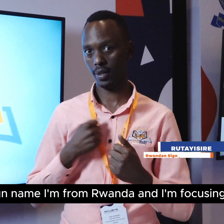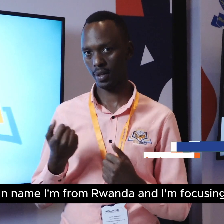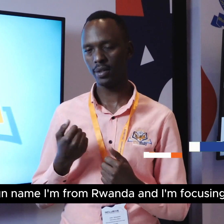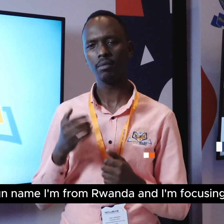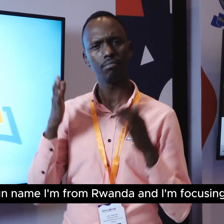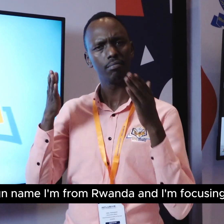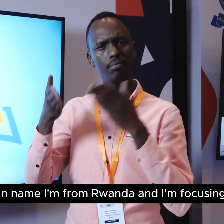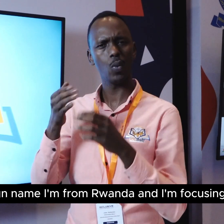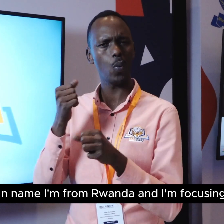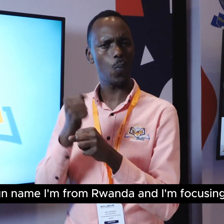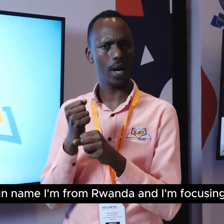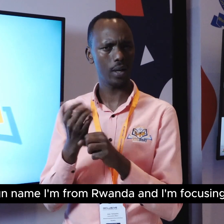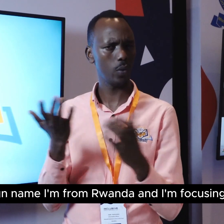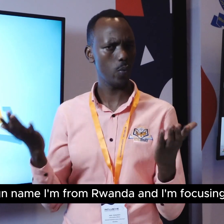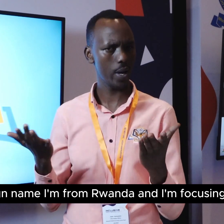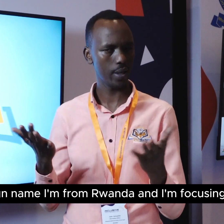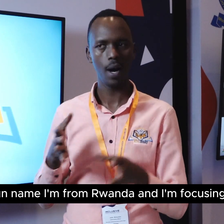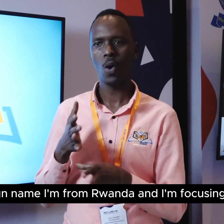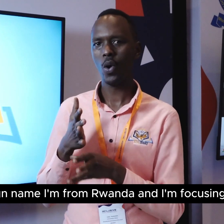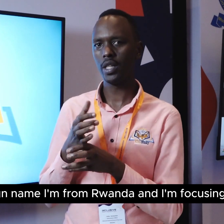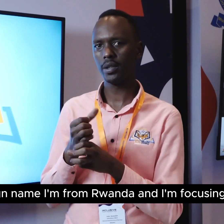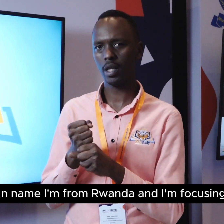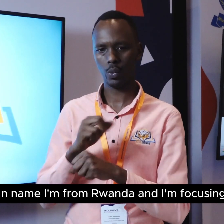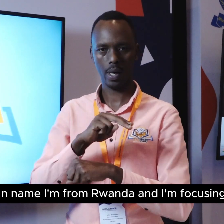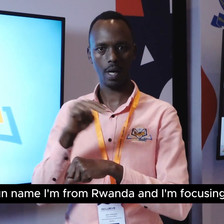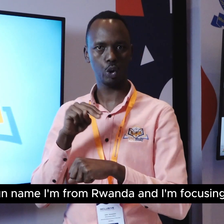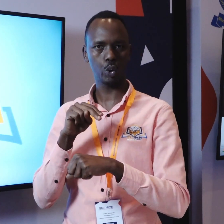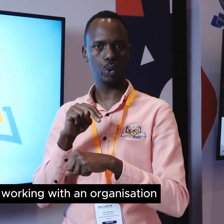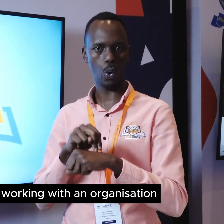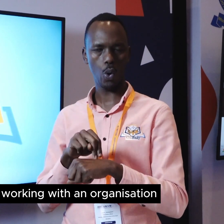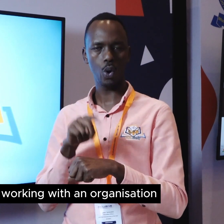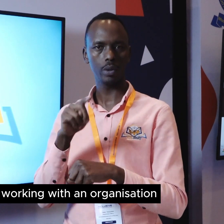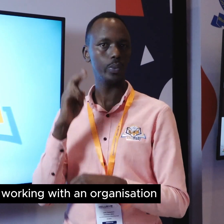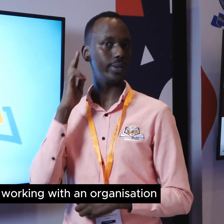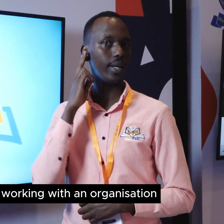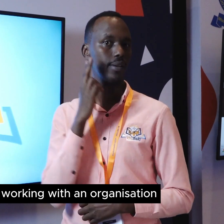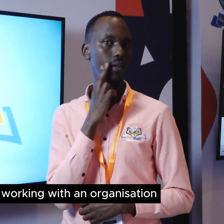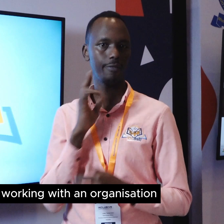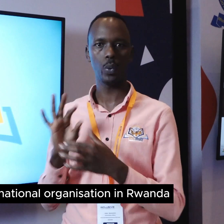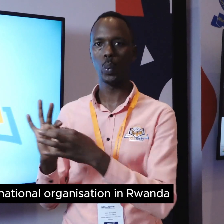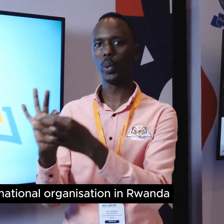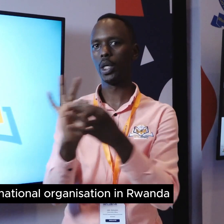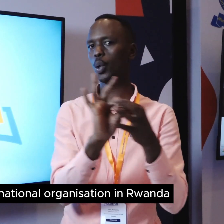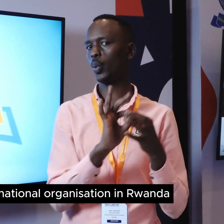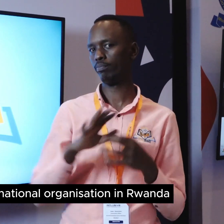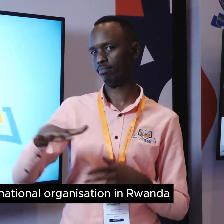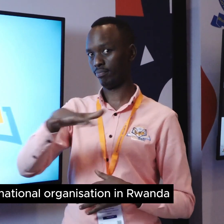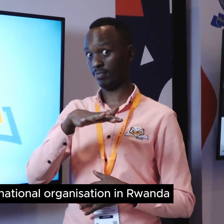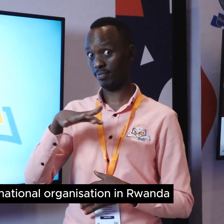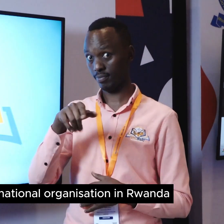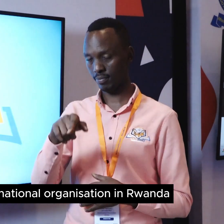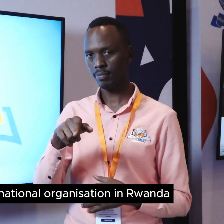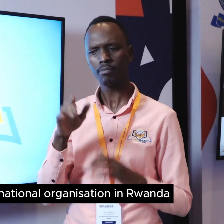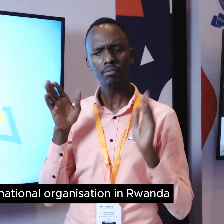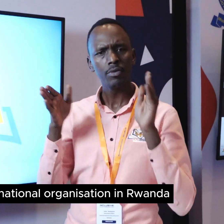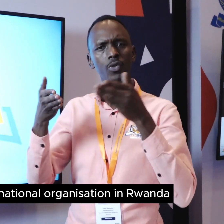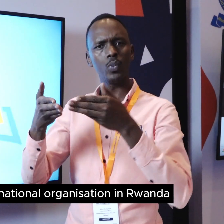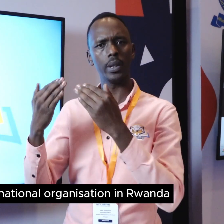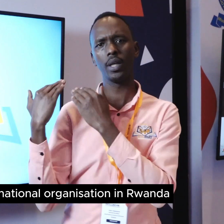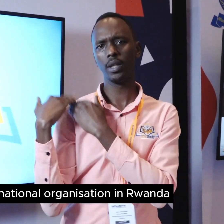Rwanda, and I'm focusing working with an organization, a national organization in Rwanda,